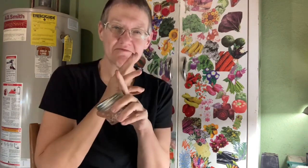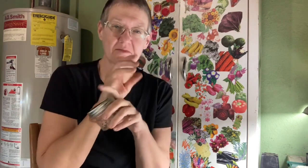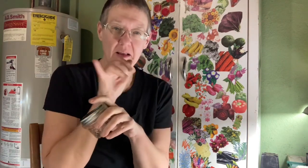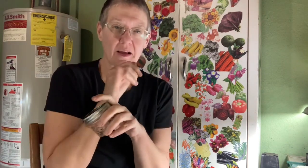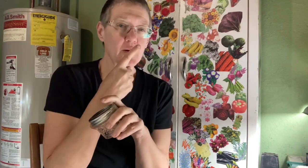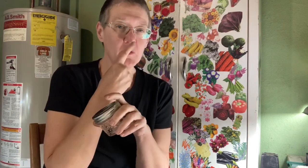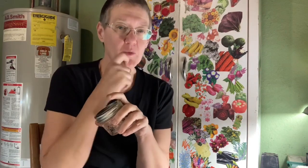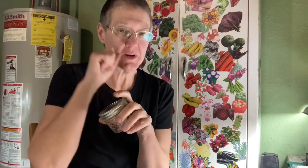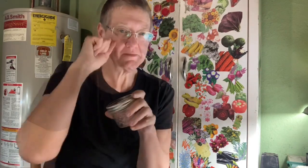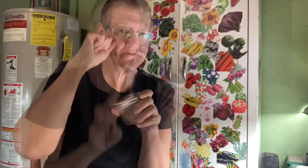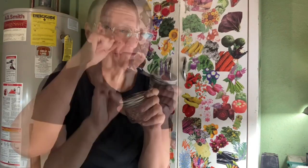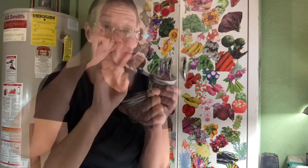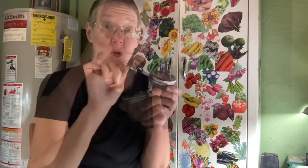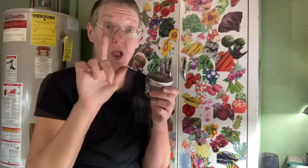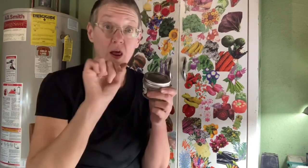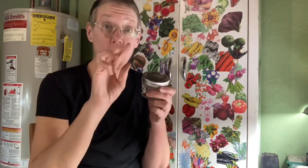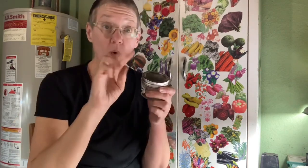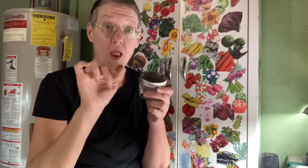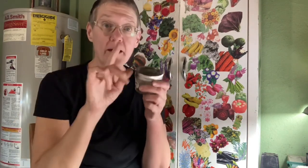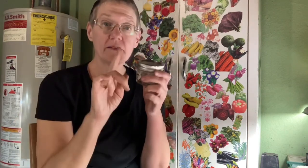6 months, like those red onions.